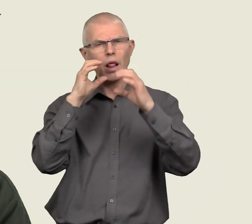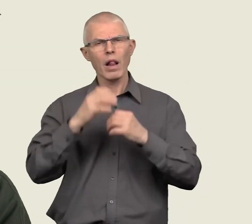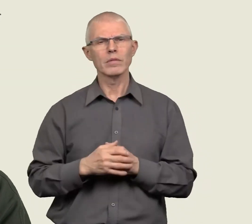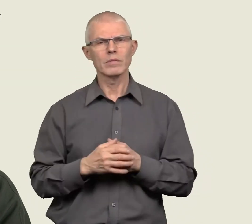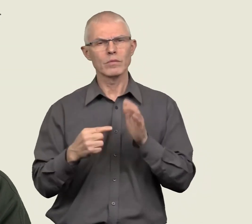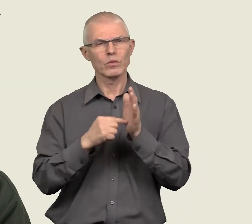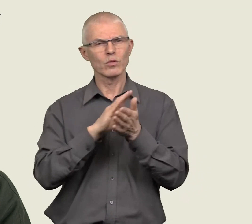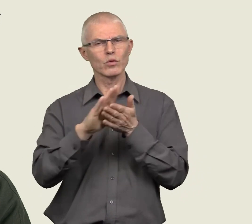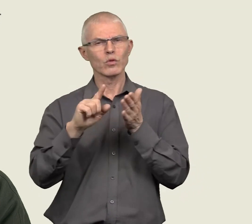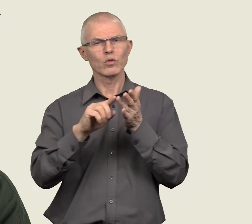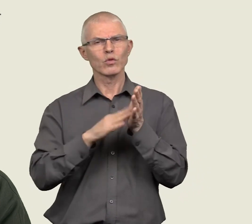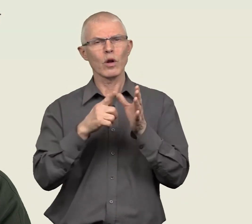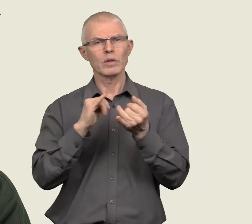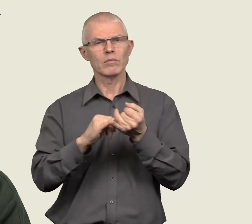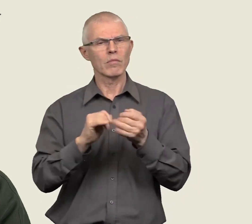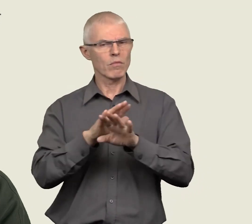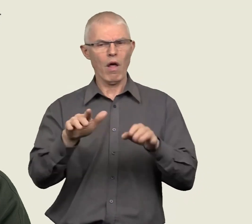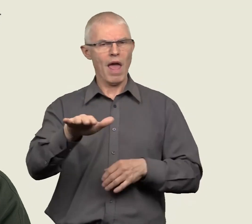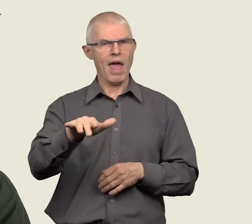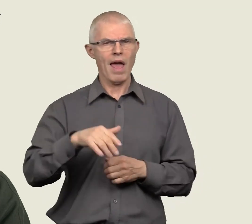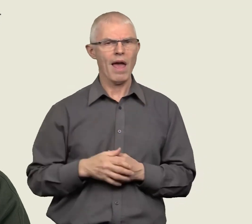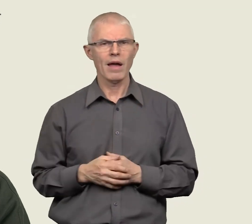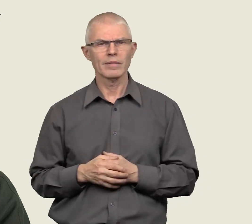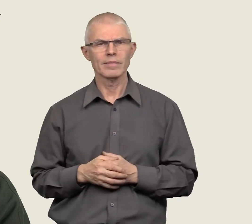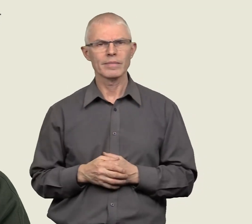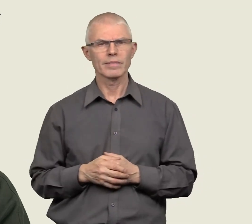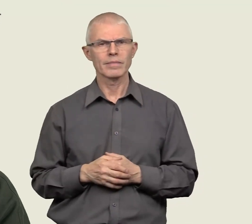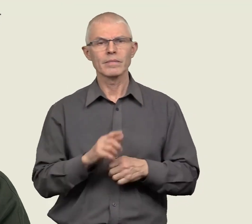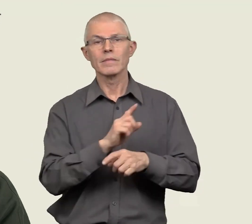also known as Didymus, one of the 12,